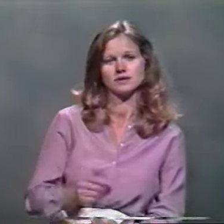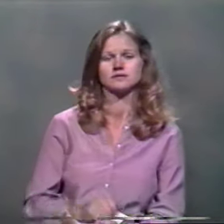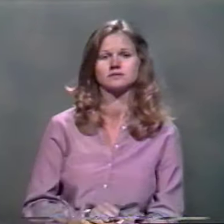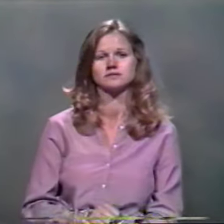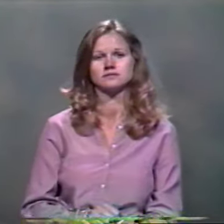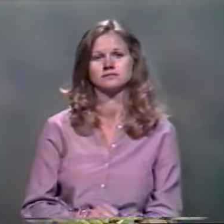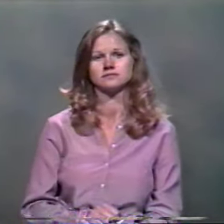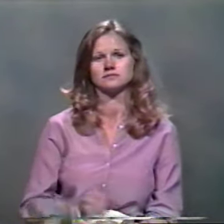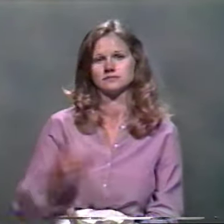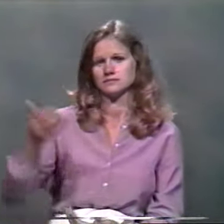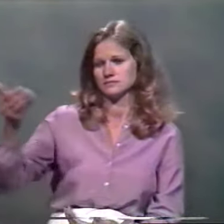invite.